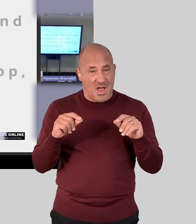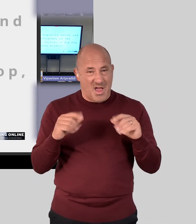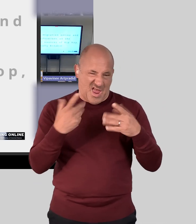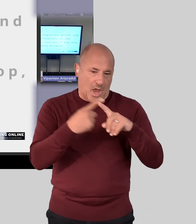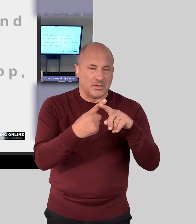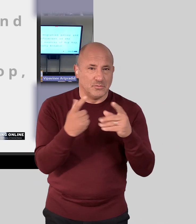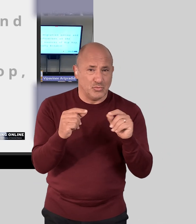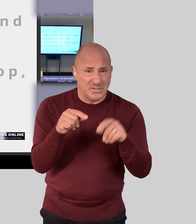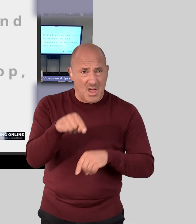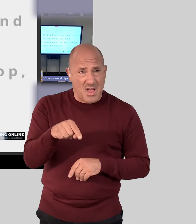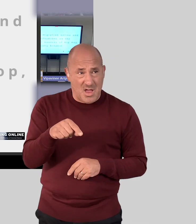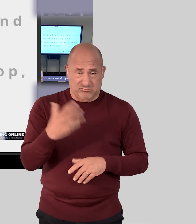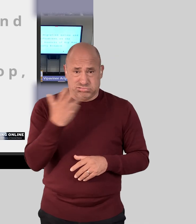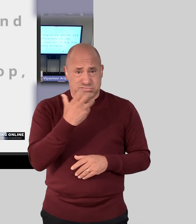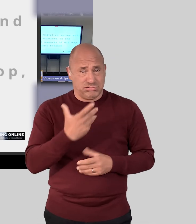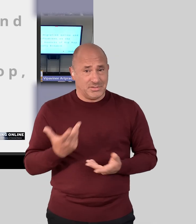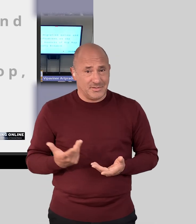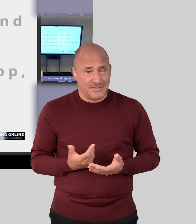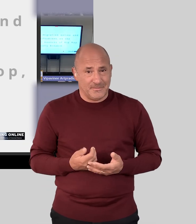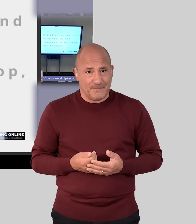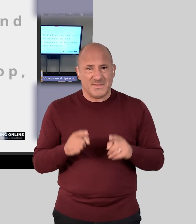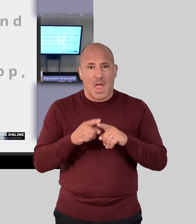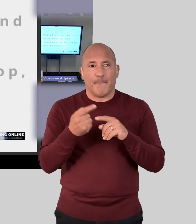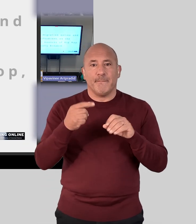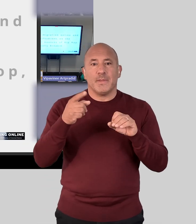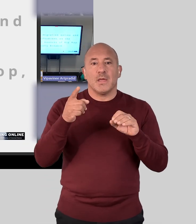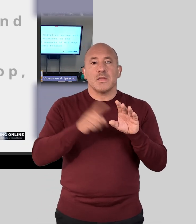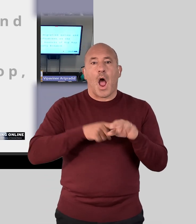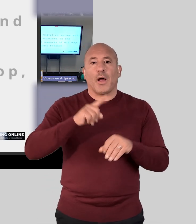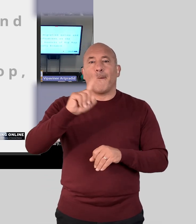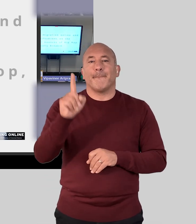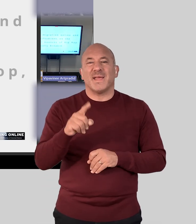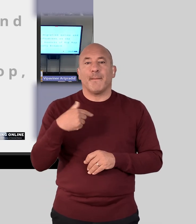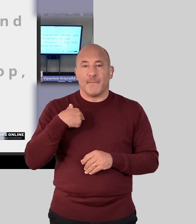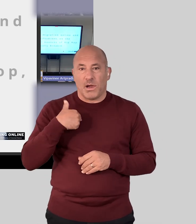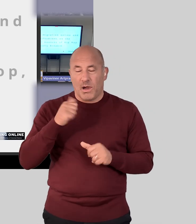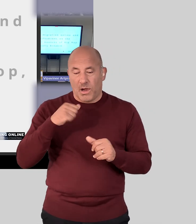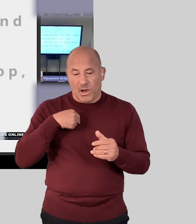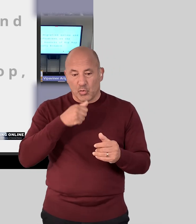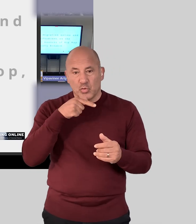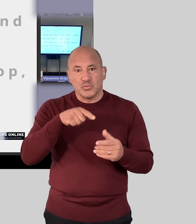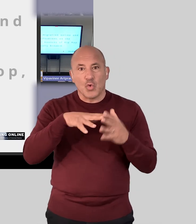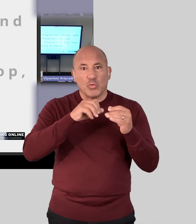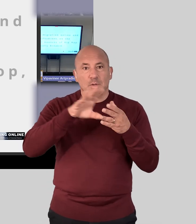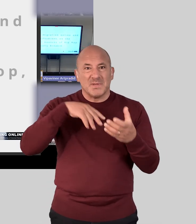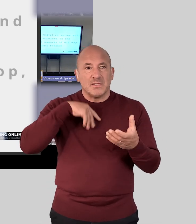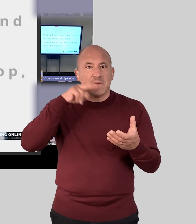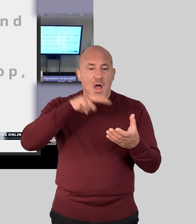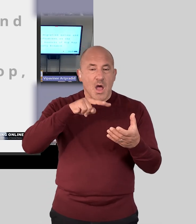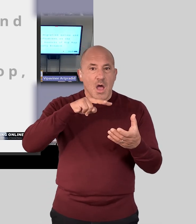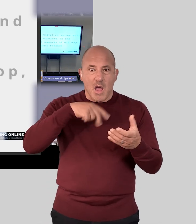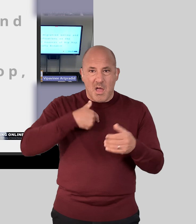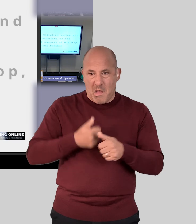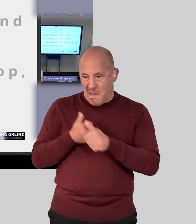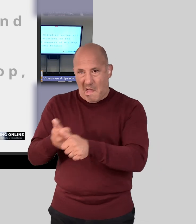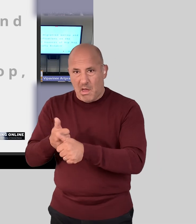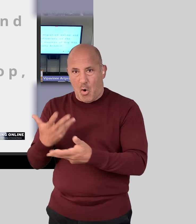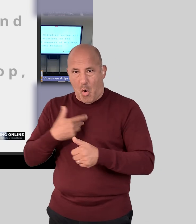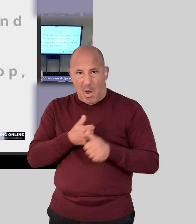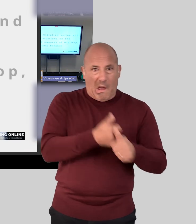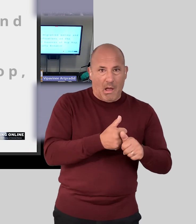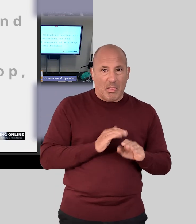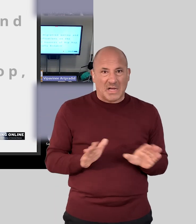it also pushes young people into these spaces as soon as they're into it, as soon as they're allowed on social media, whether they're allowed to be on it or not at